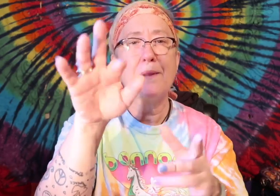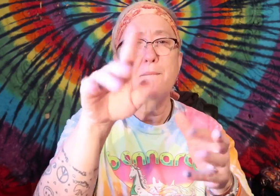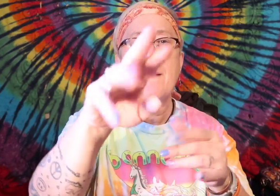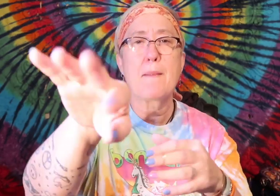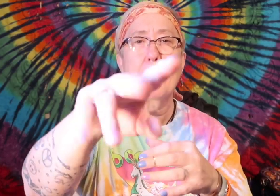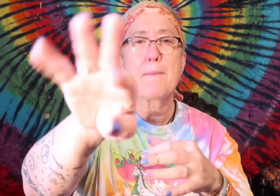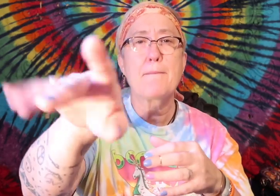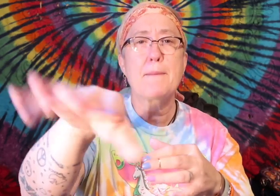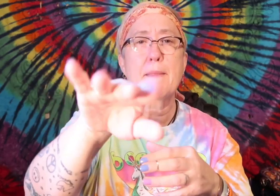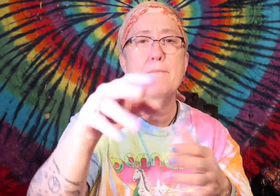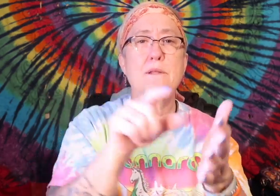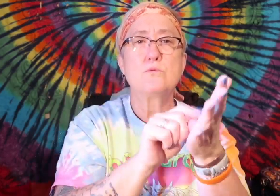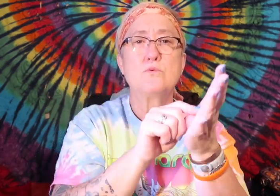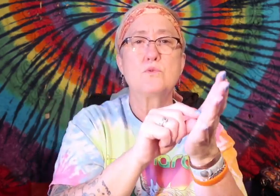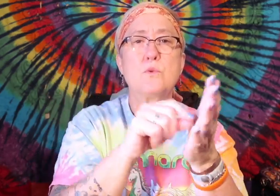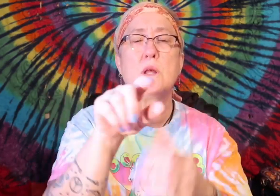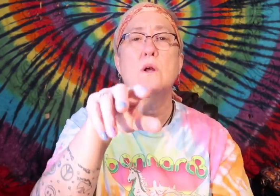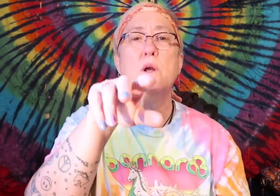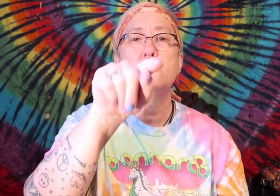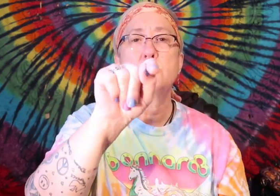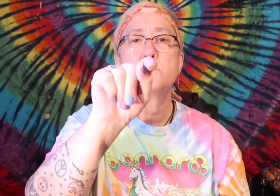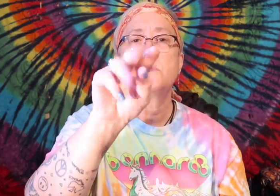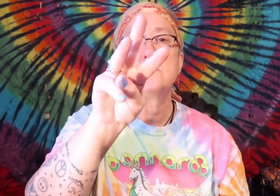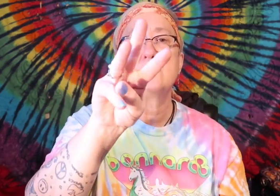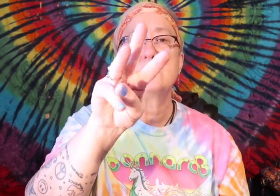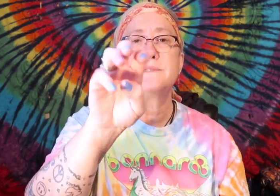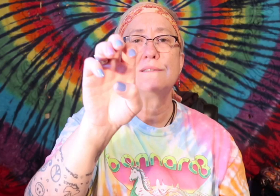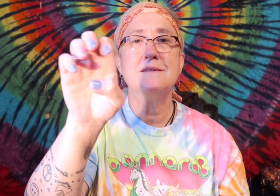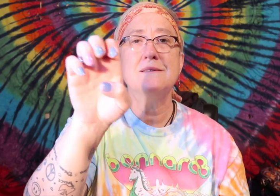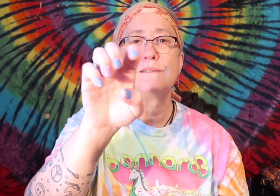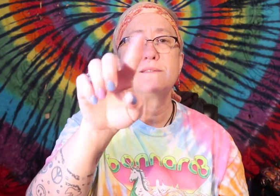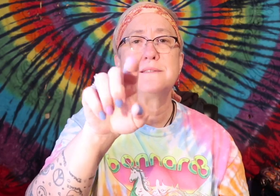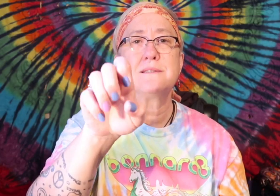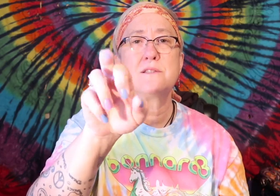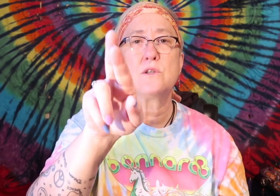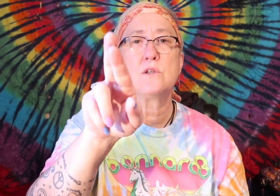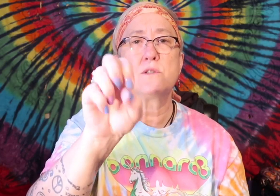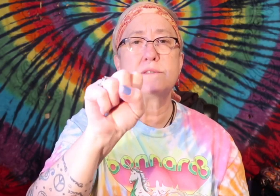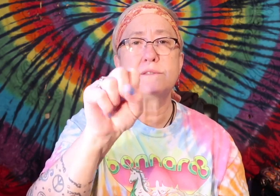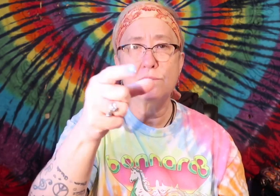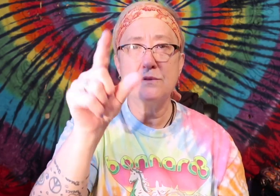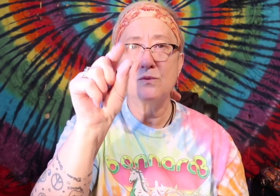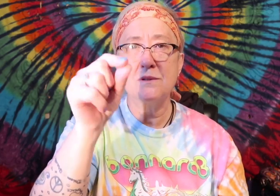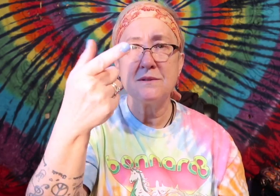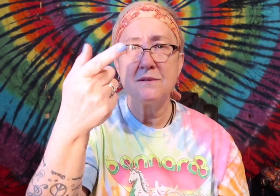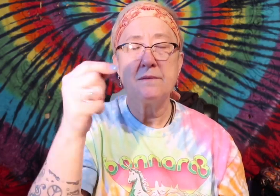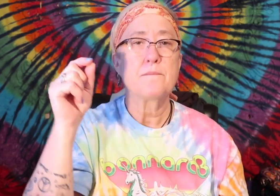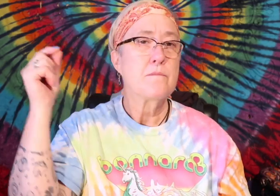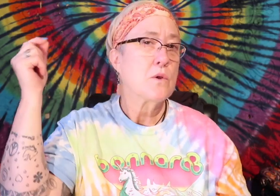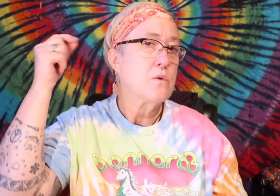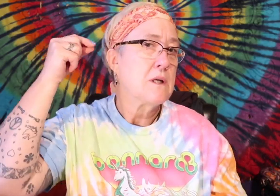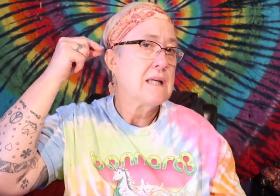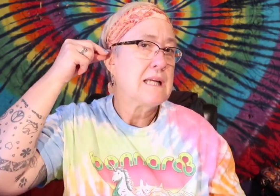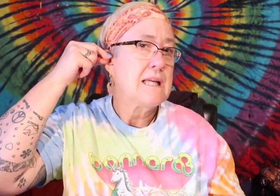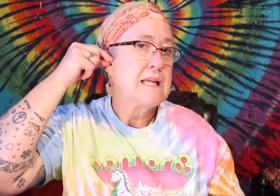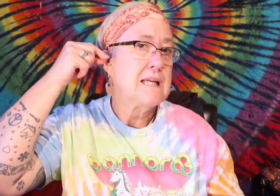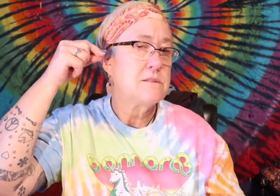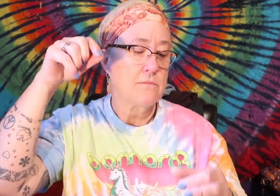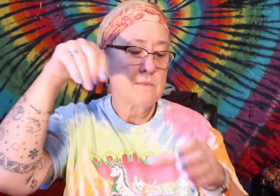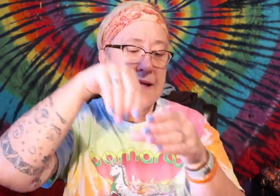So I can't think of the sign for tweezers. So I'm spelling it tweezer. You know, like, okay, I just made up the sign for it.